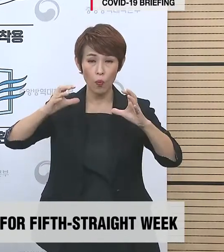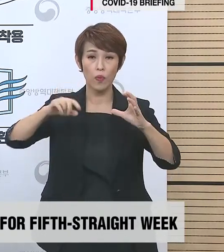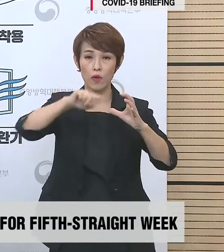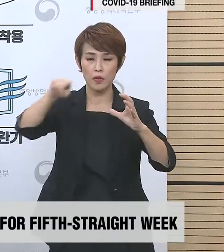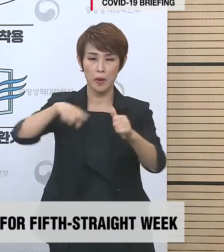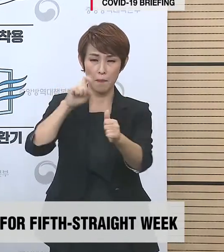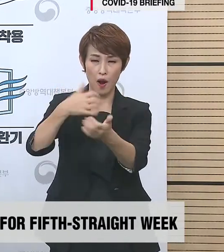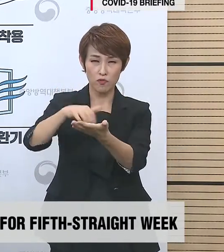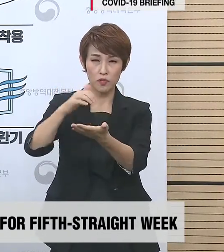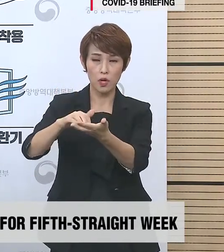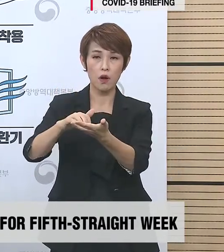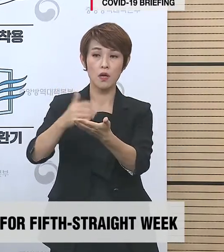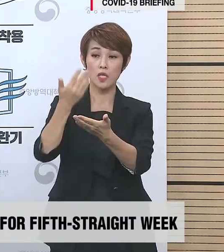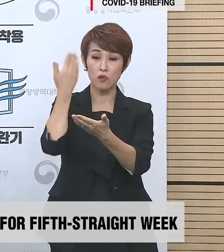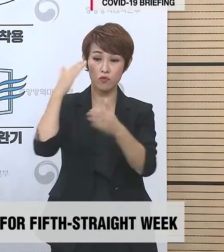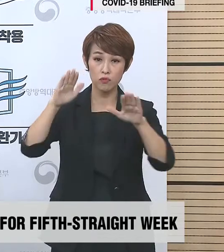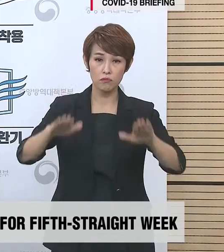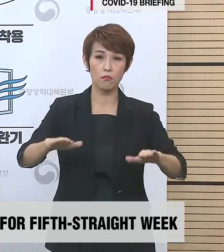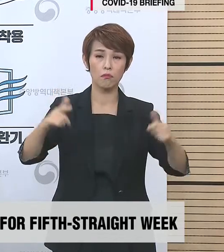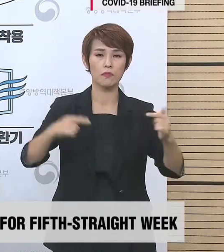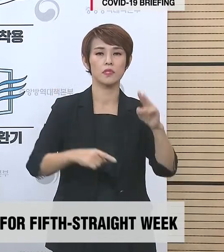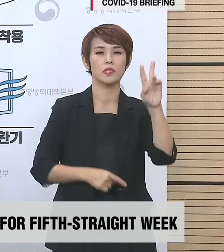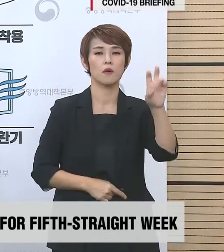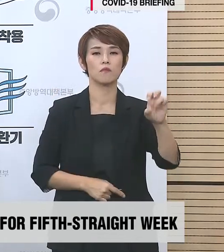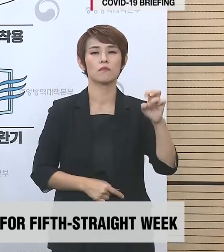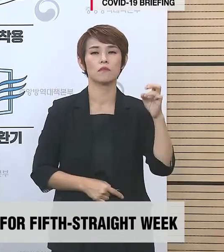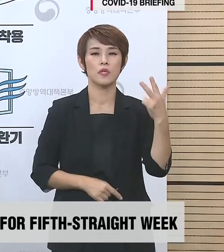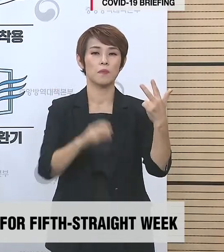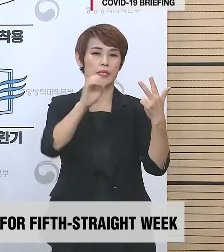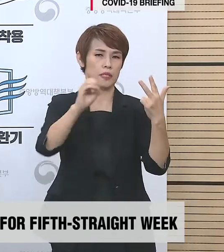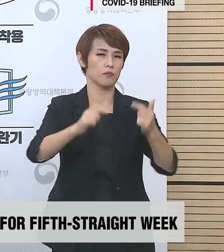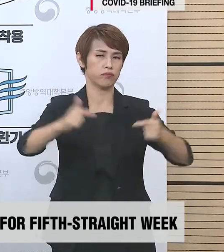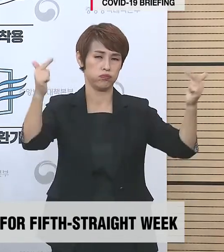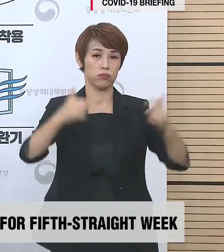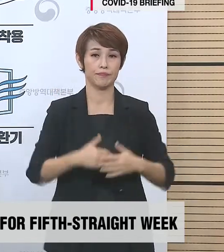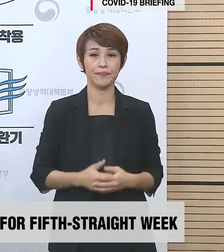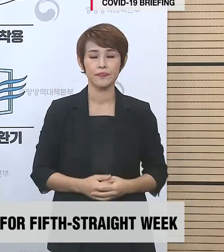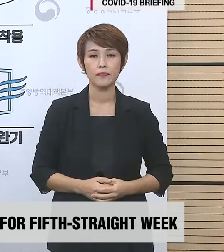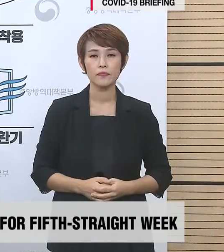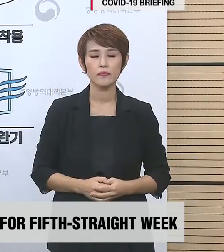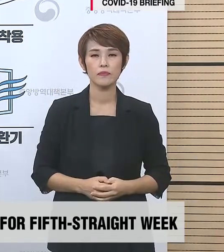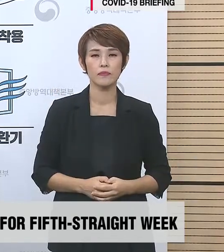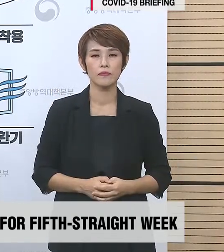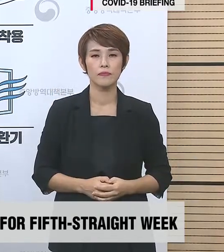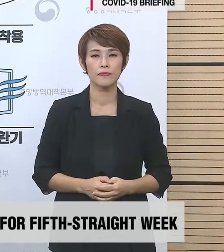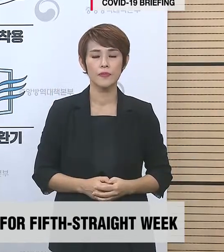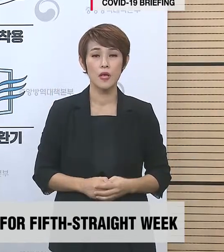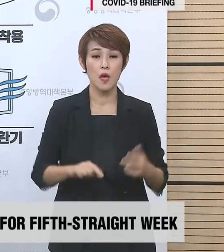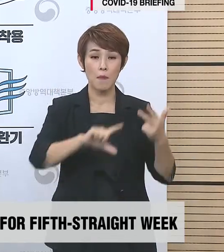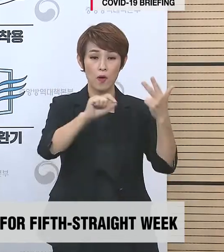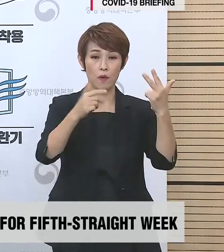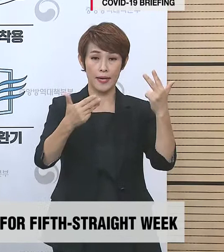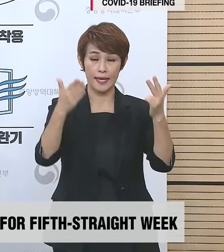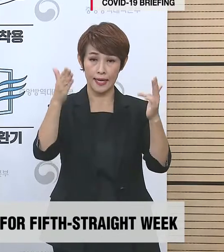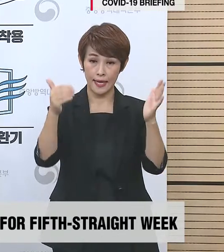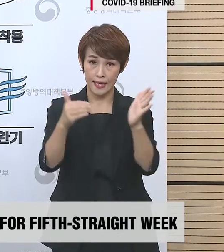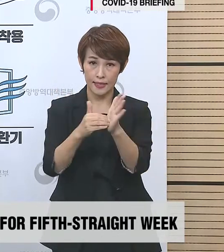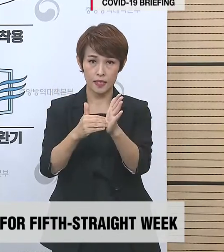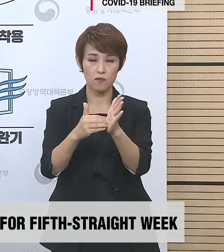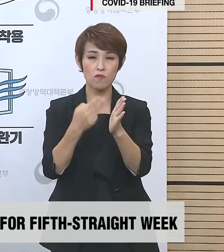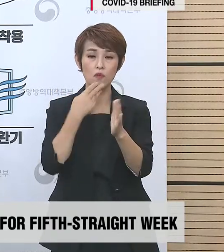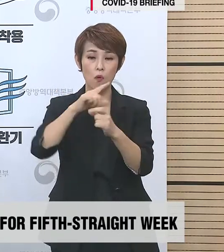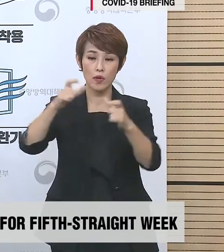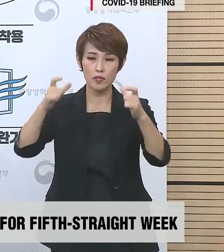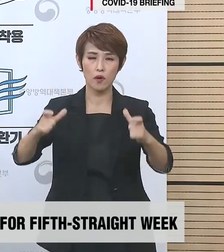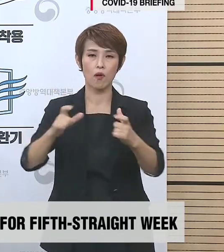capital city of Tokyo, they have also seen a rampant spread of the virus as well. And this has been on a slight continued increase from the previous week